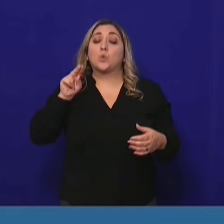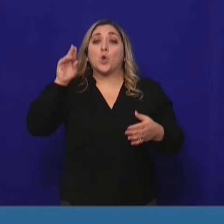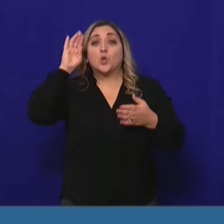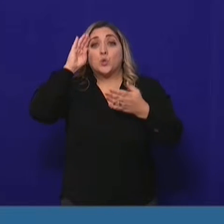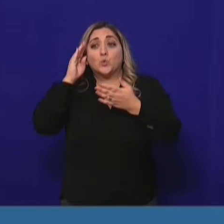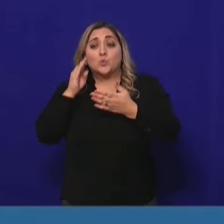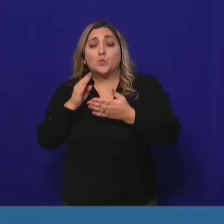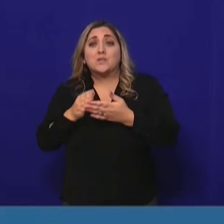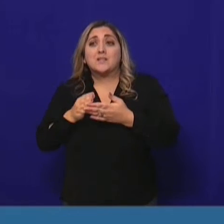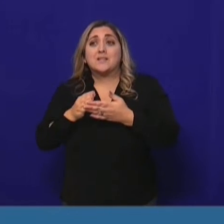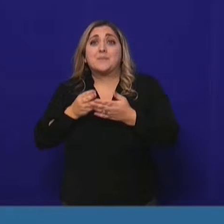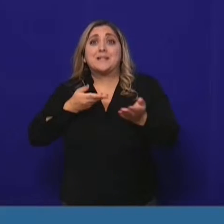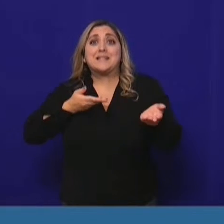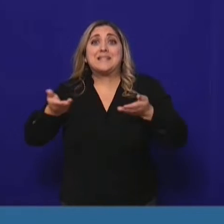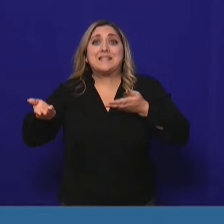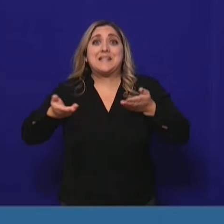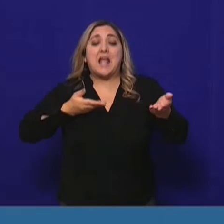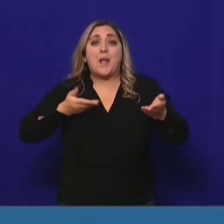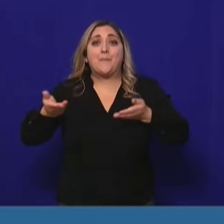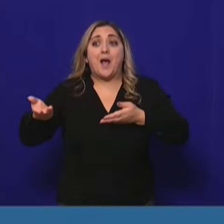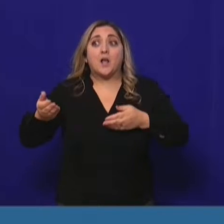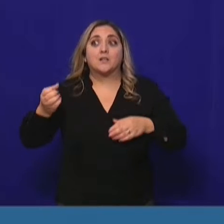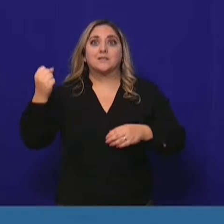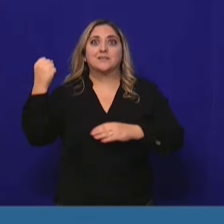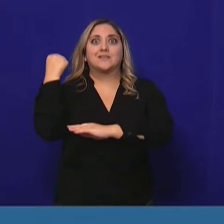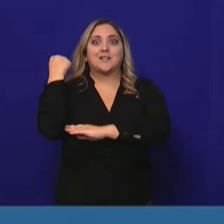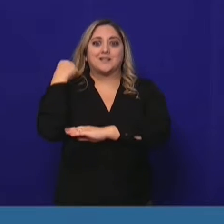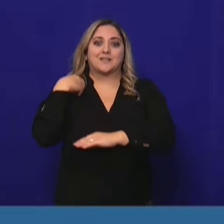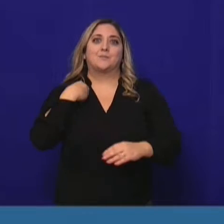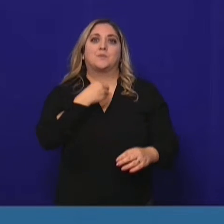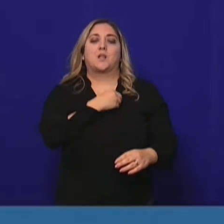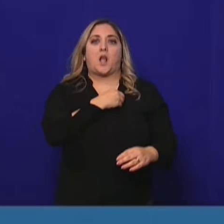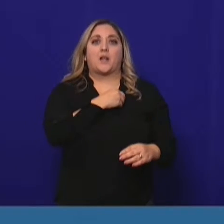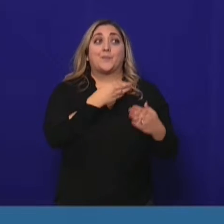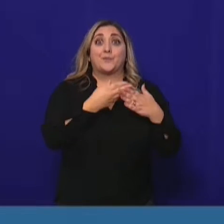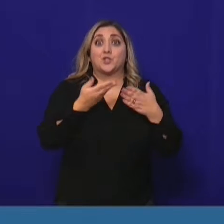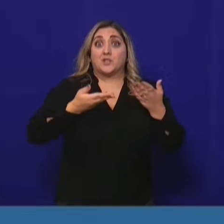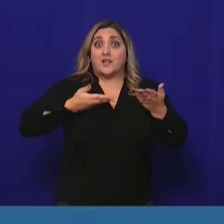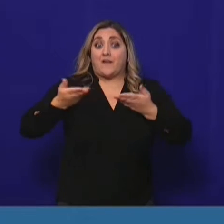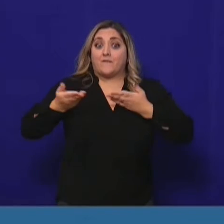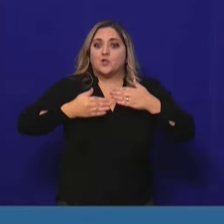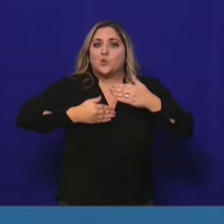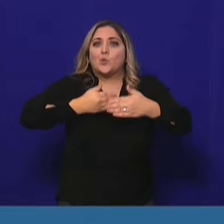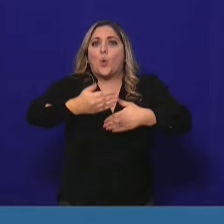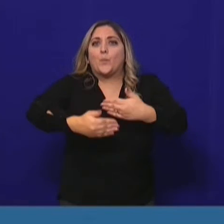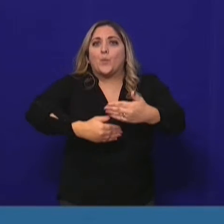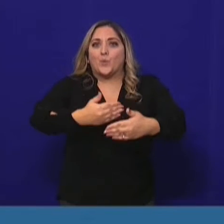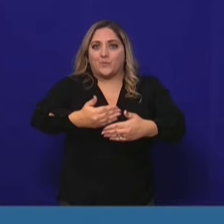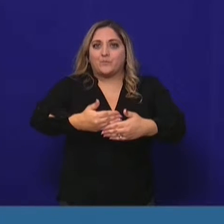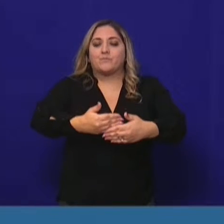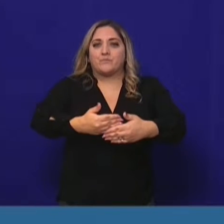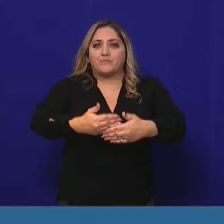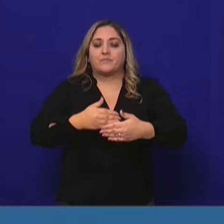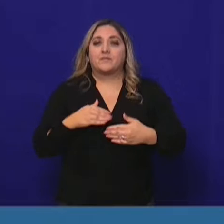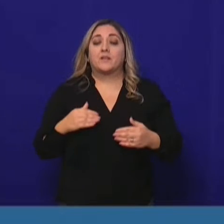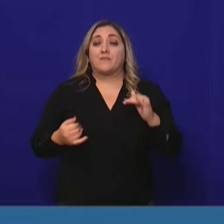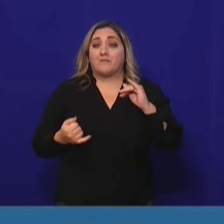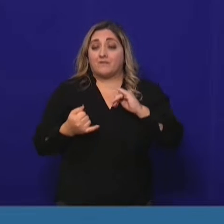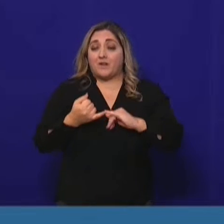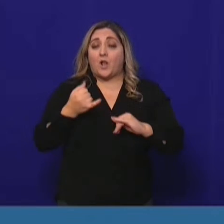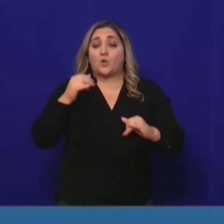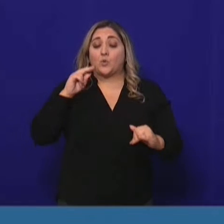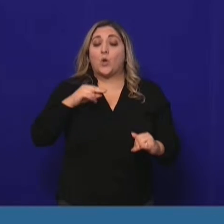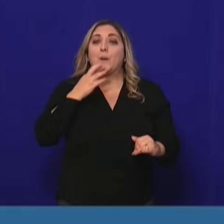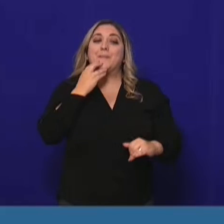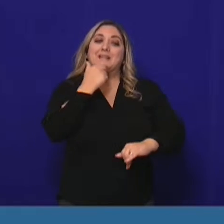s-sistema tas-saħħa ħalli aħna nkomplu nistgħu nagħtu dak is-servizzi kollha li għandna bżonn. U eventwalment imbagħad la darba